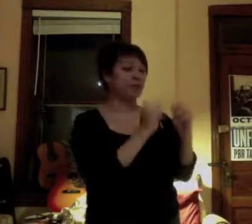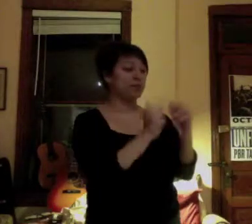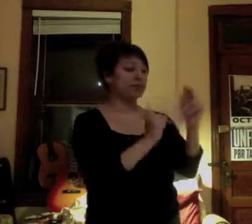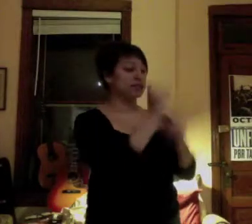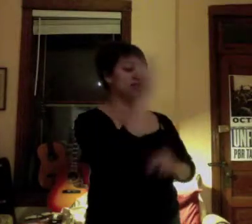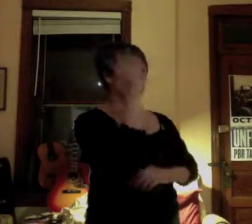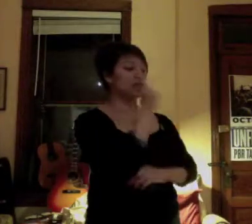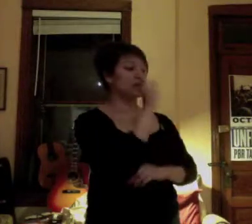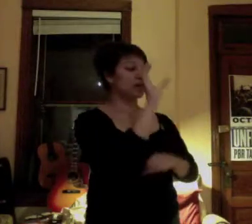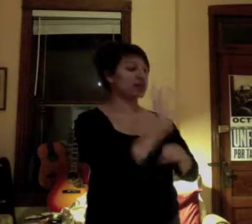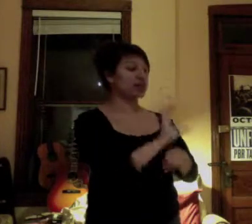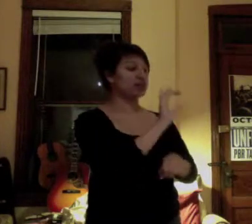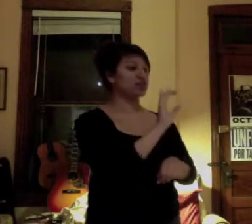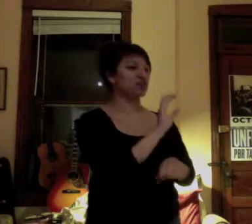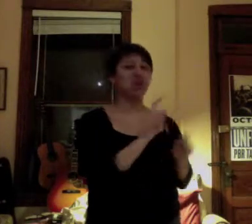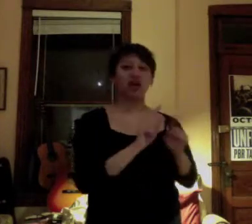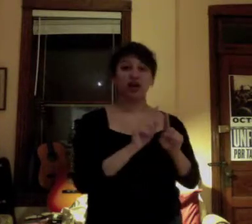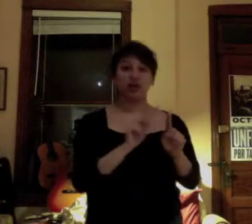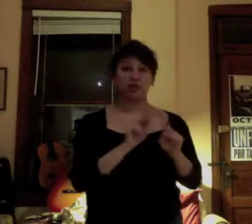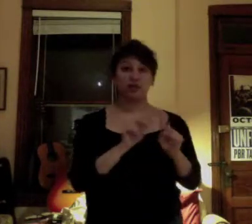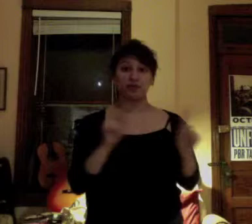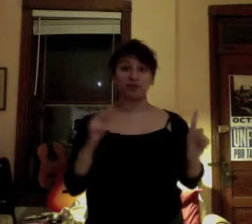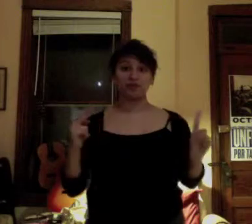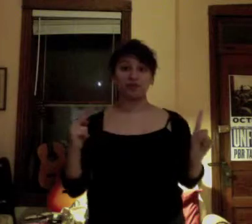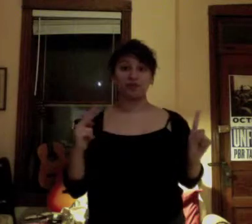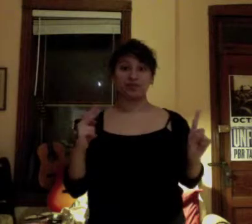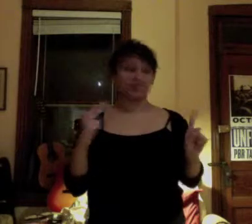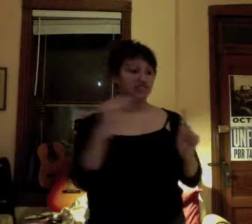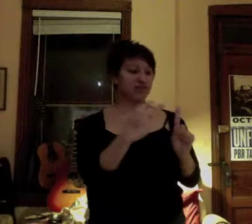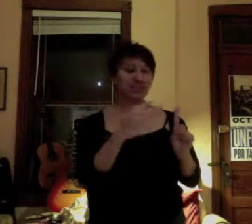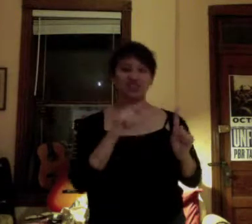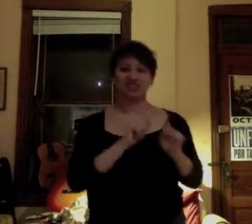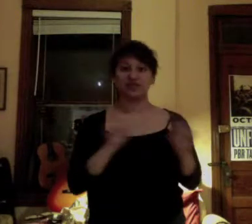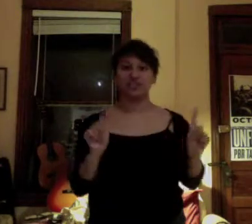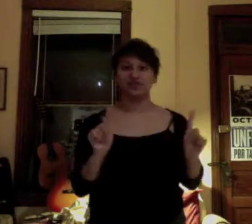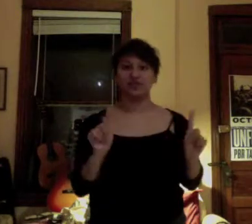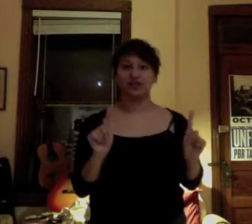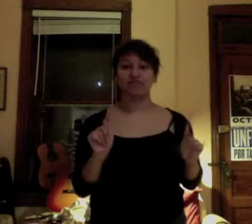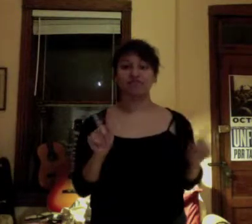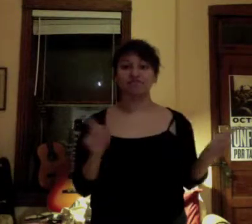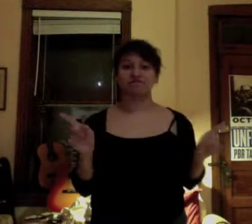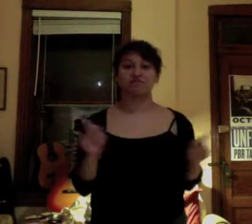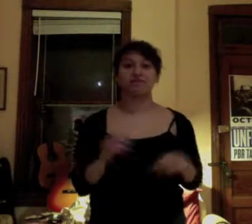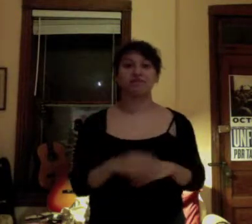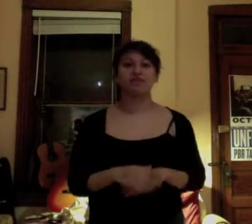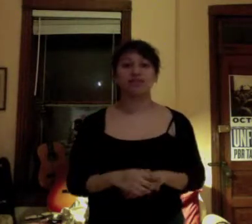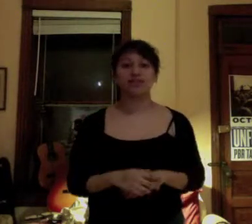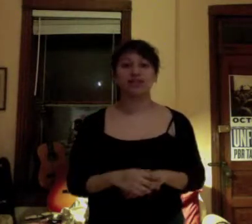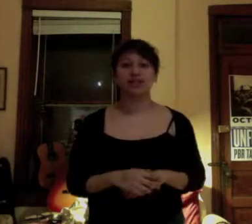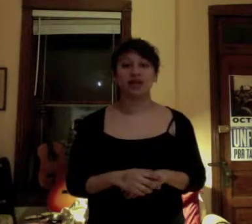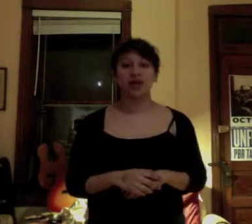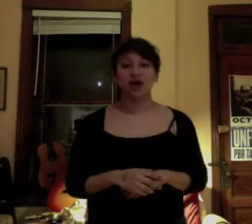have the power to affect our own perspective and therefore our internal experience of external